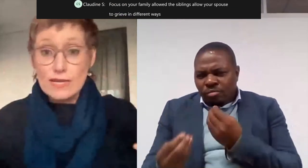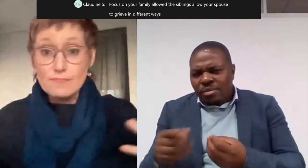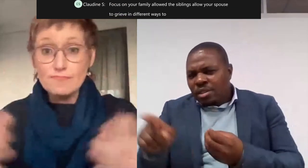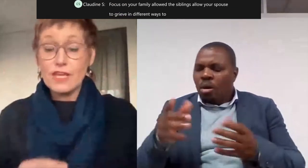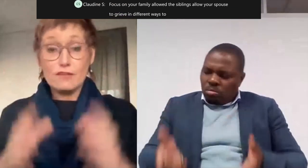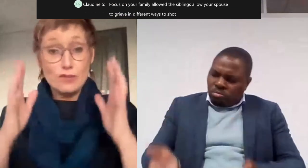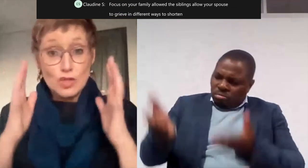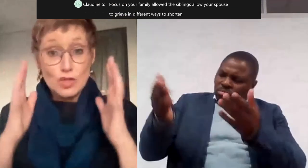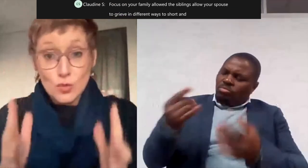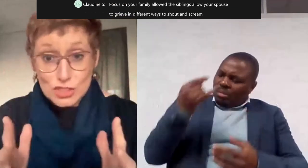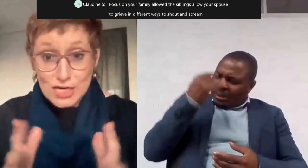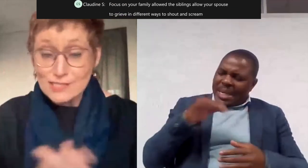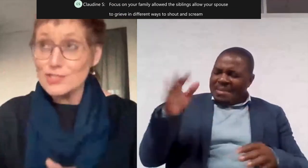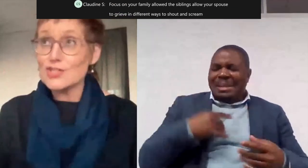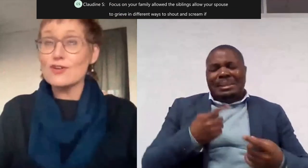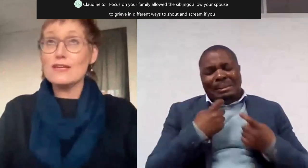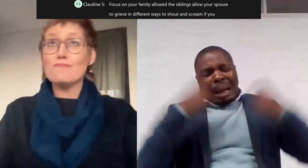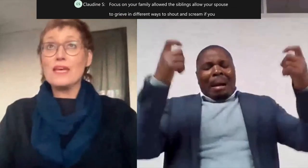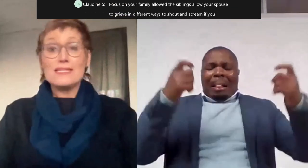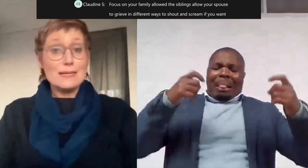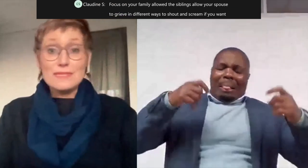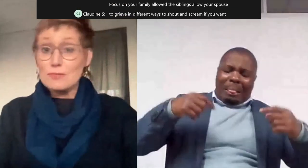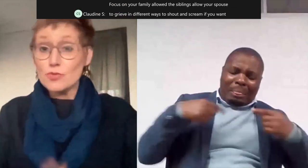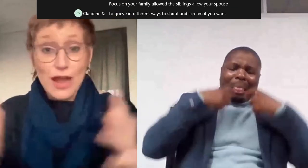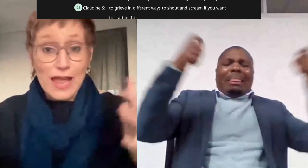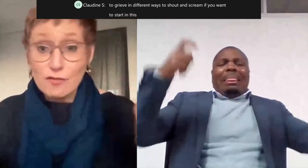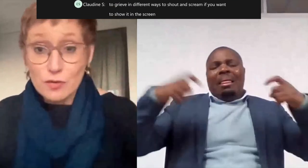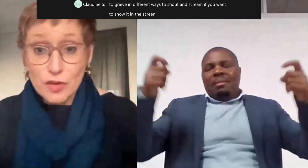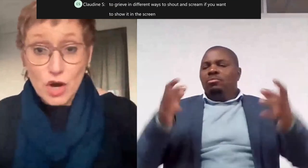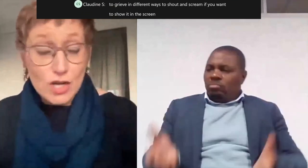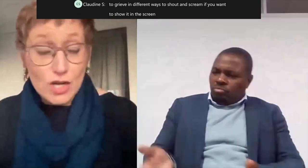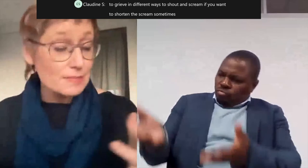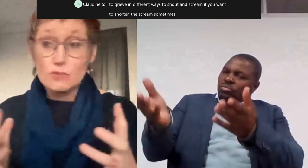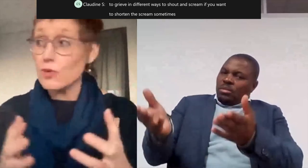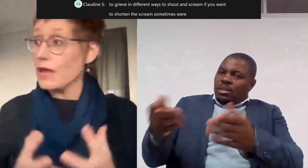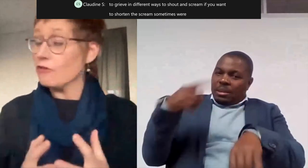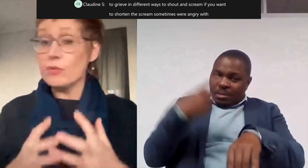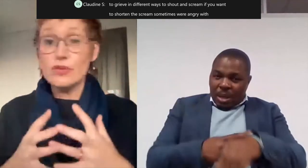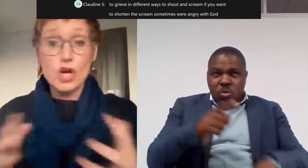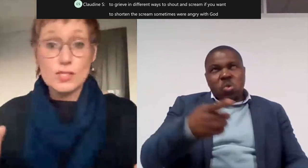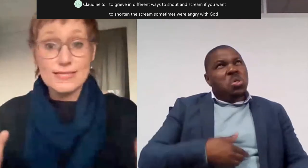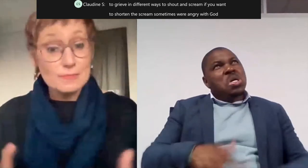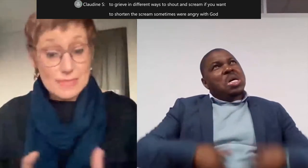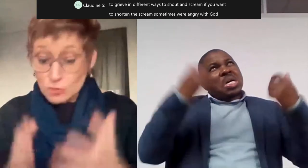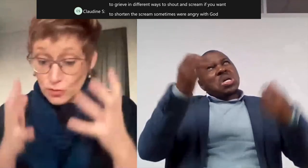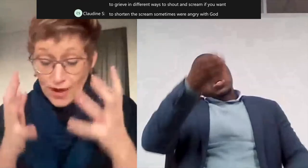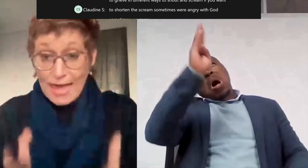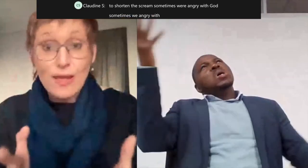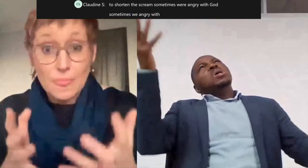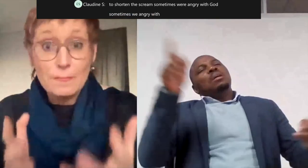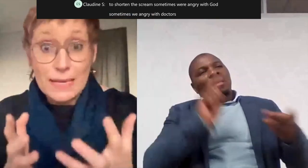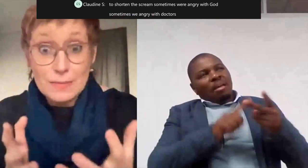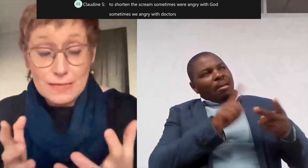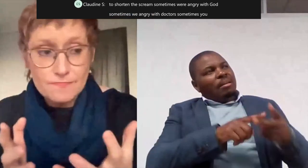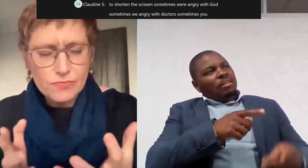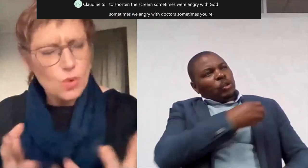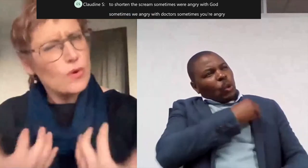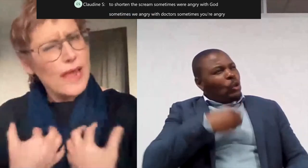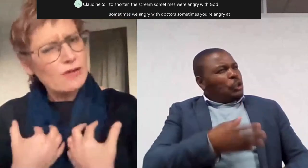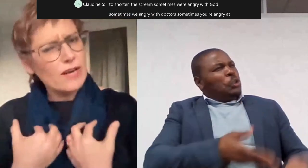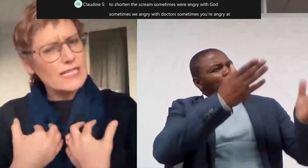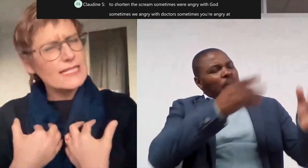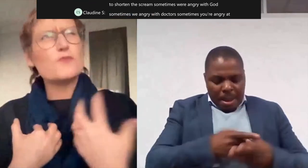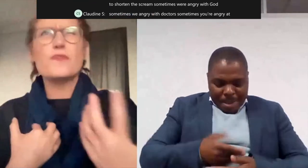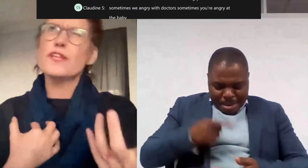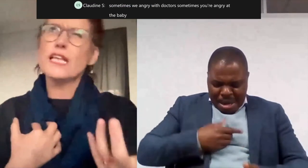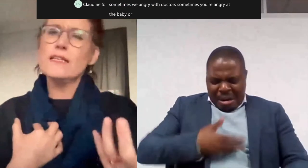and scream if you want to shout and scream. Sometimes we're angry with God, sometimes we're angry with doctors, sometimes we're angry at the baby, or